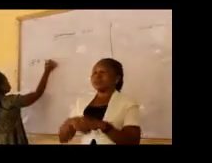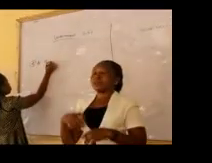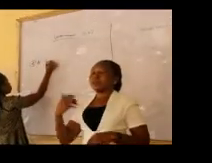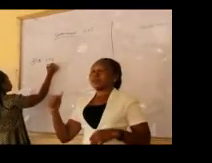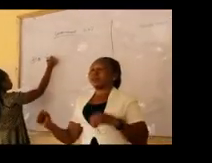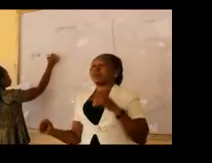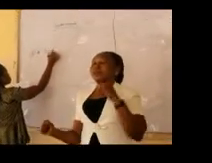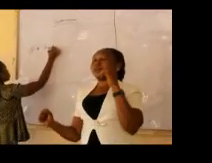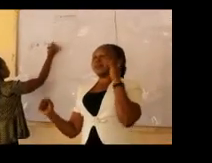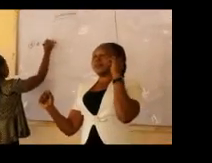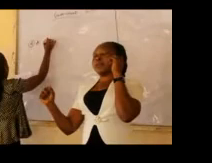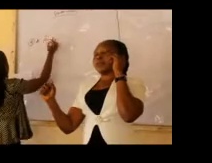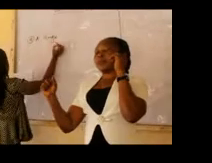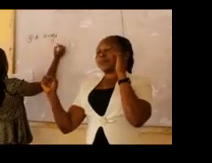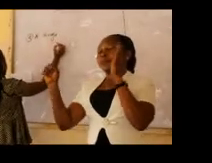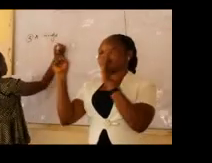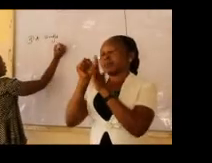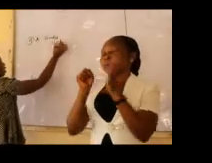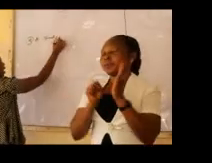single